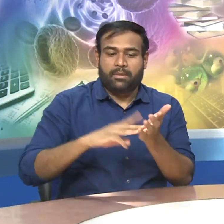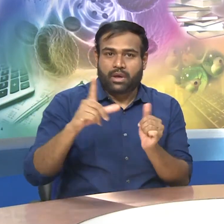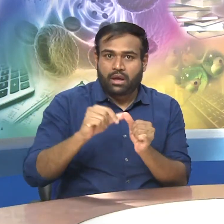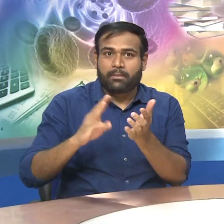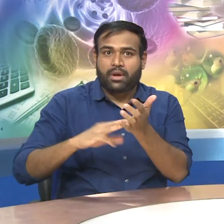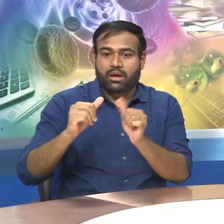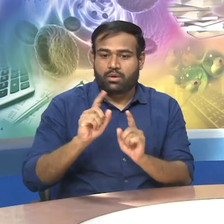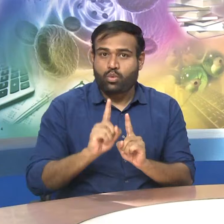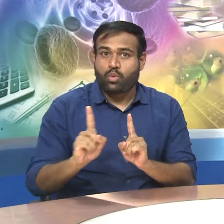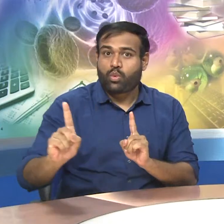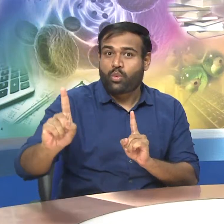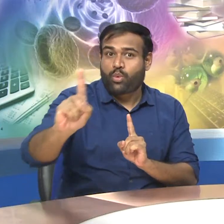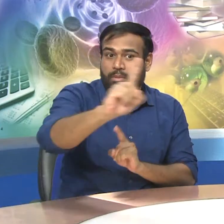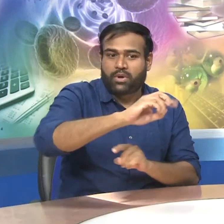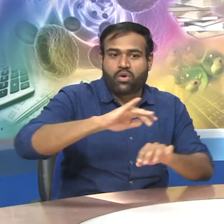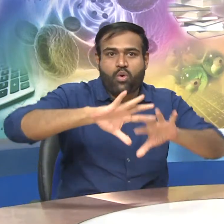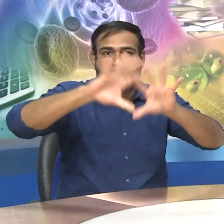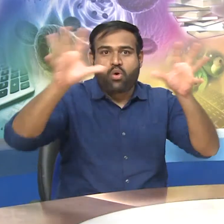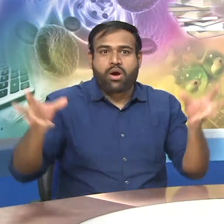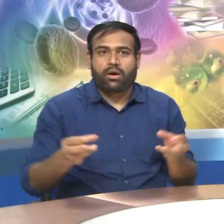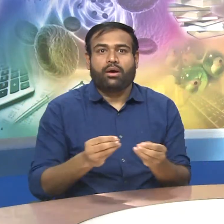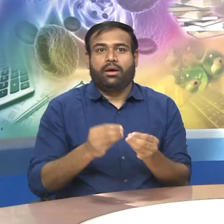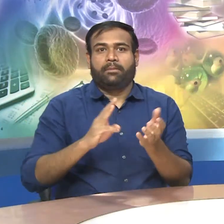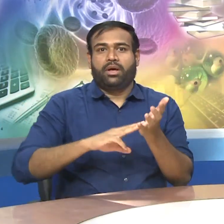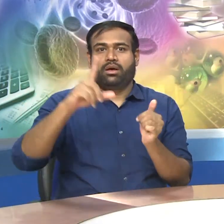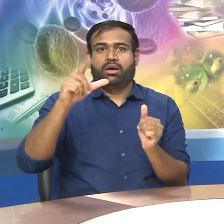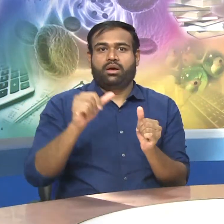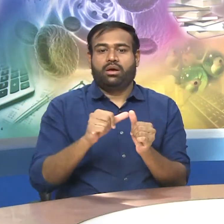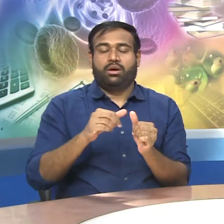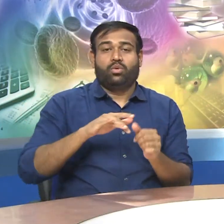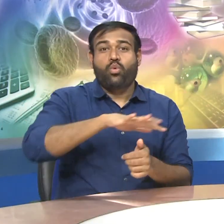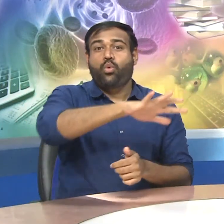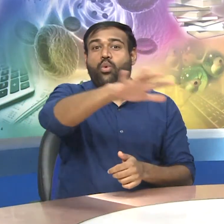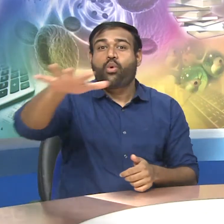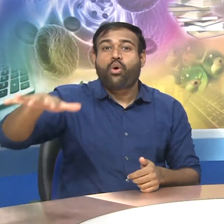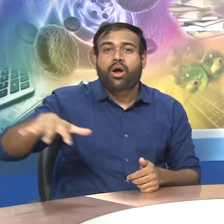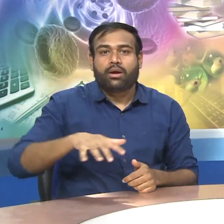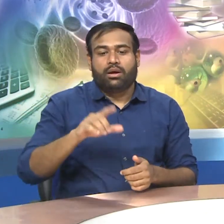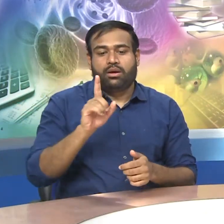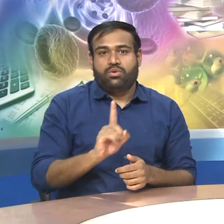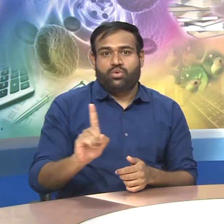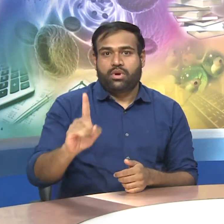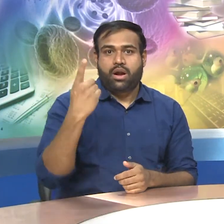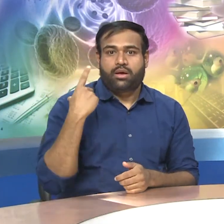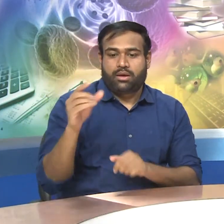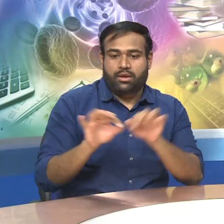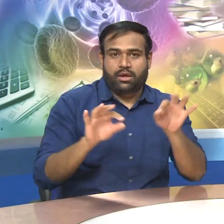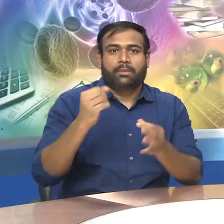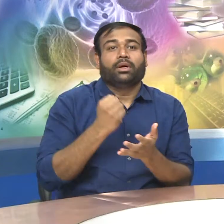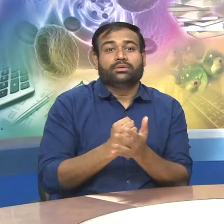one representative who then become a member of the legislative assembly.